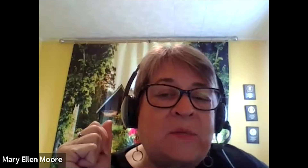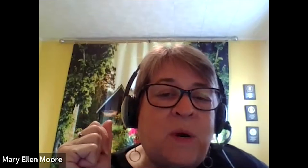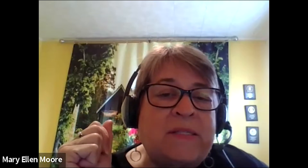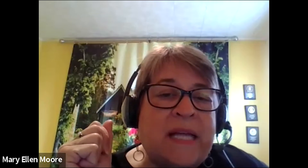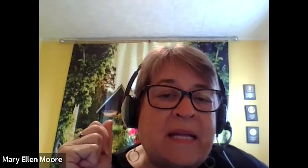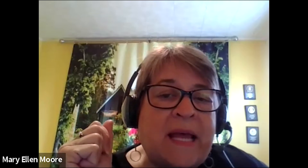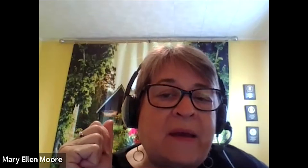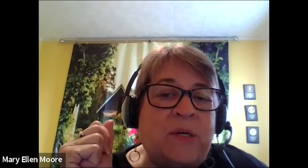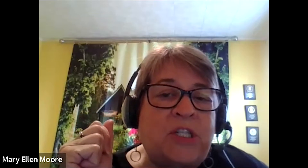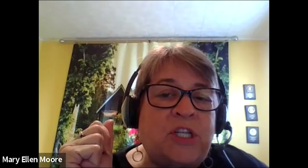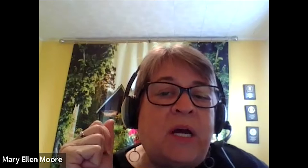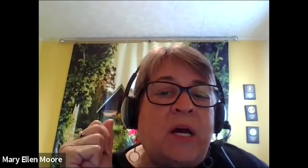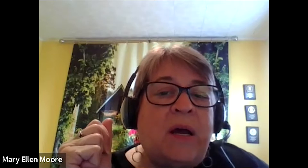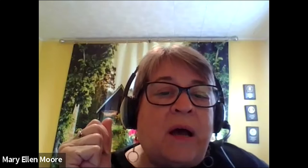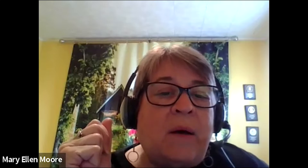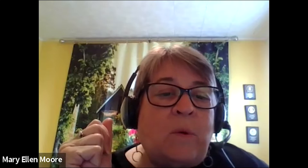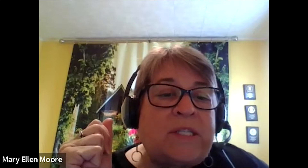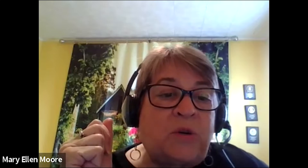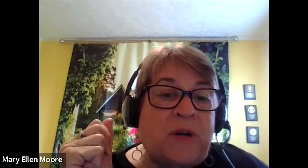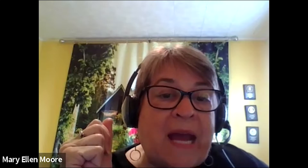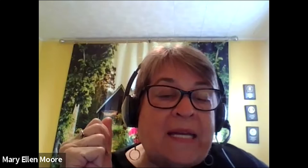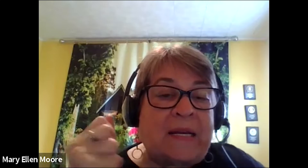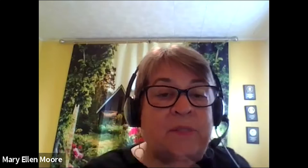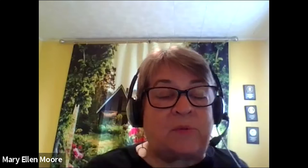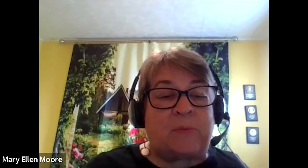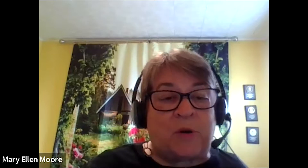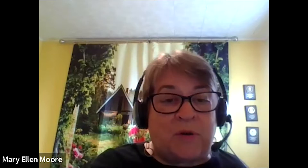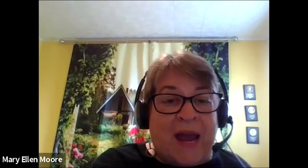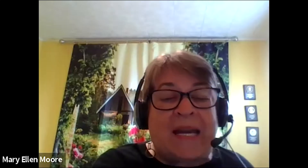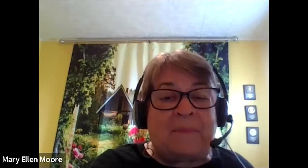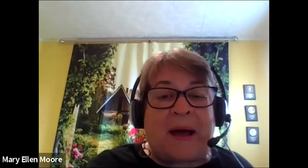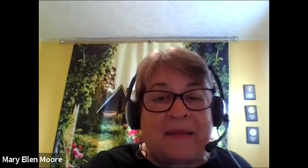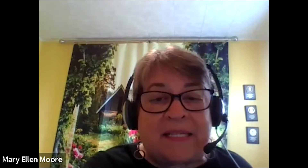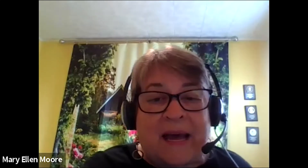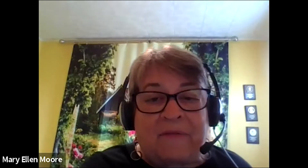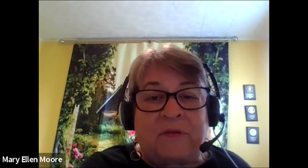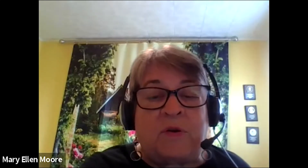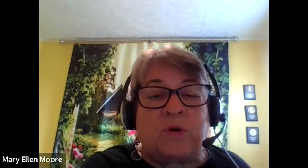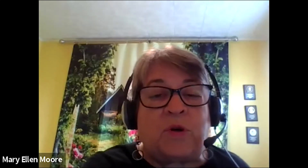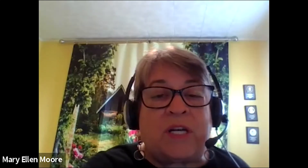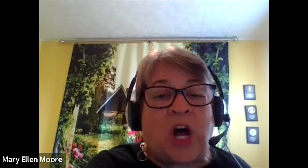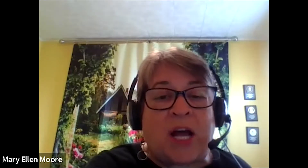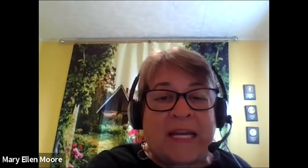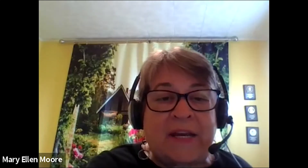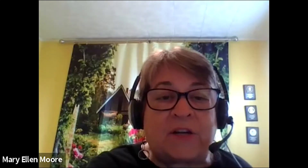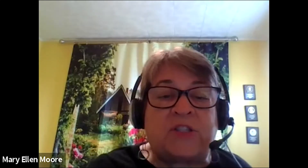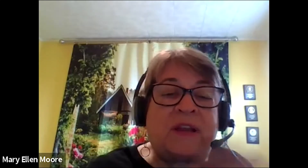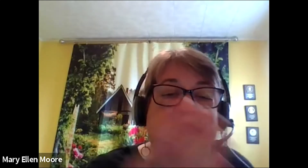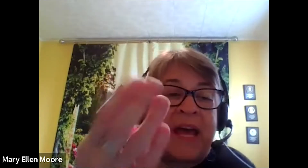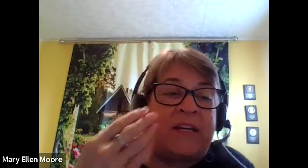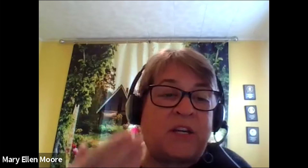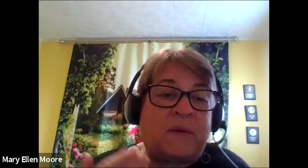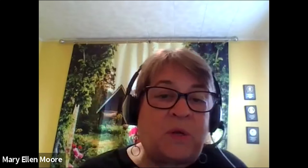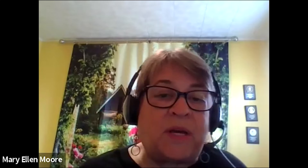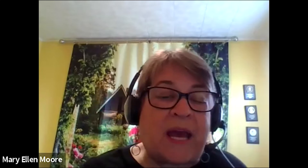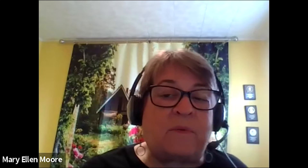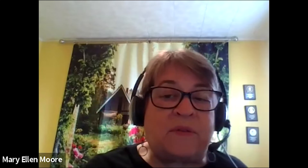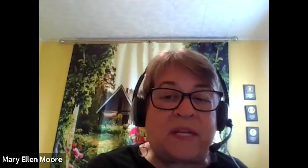where sign language was created. It was created by the deaf who could not hear so that they could communicate with each